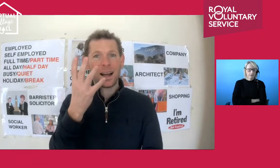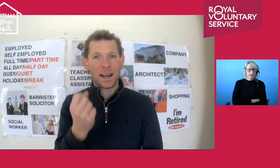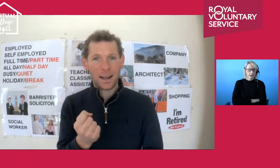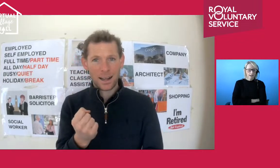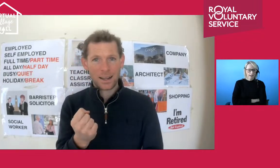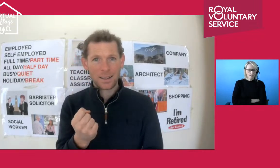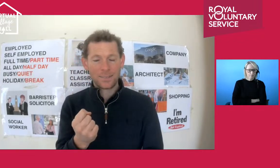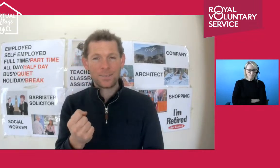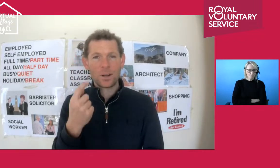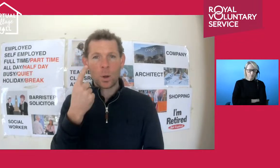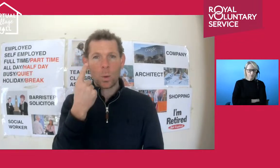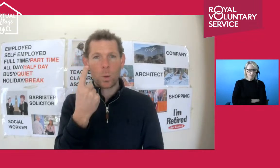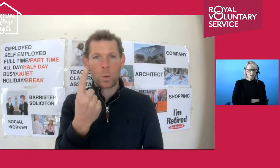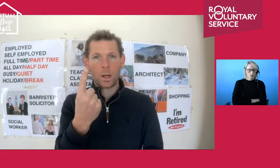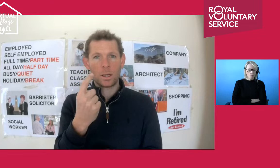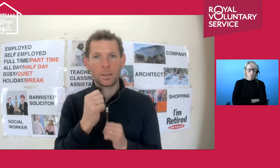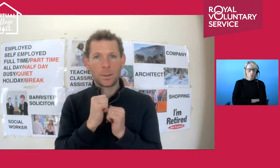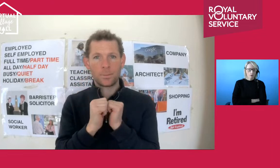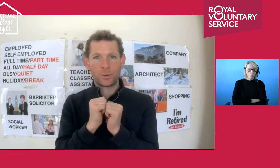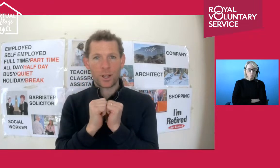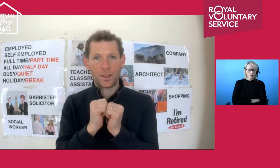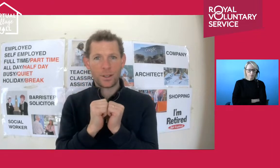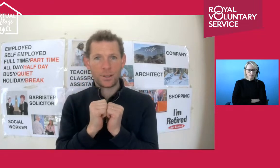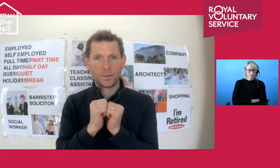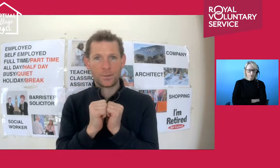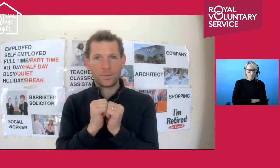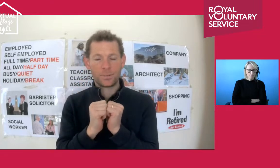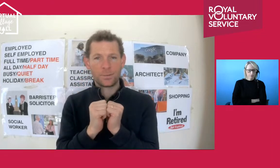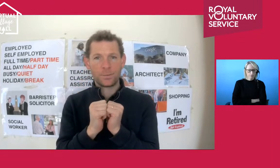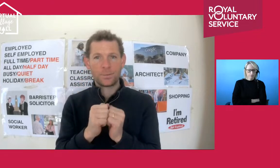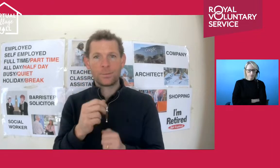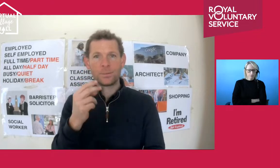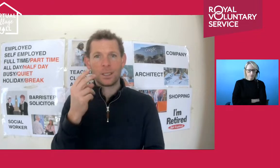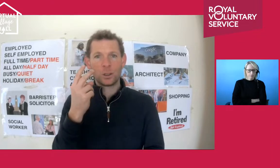I have one brother,